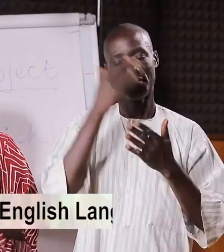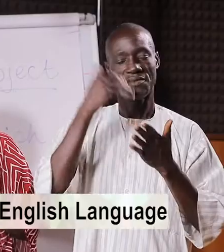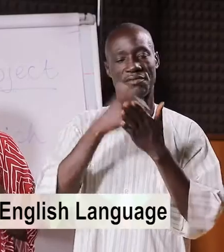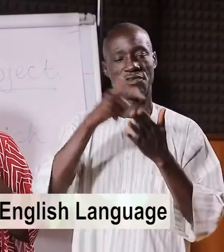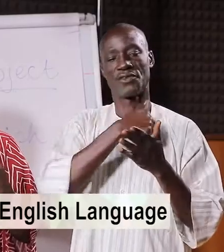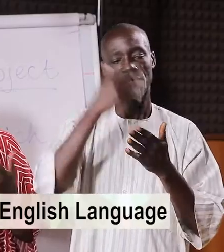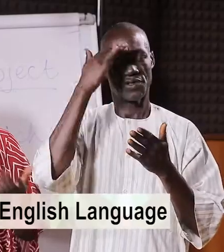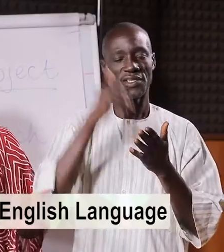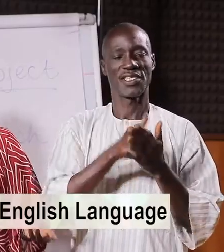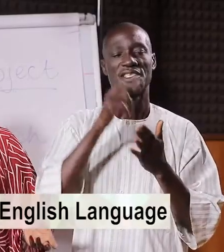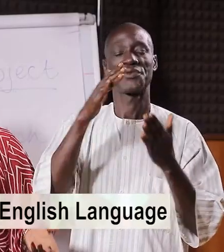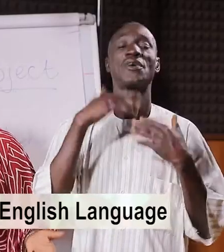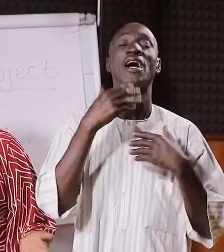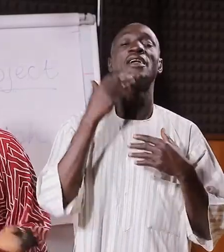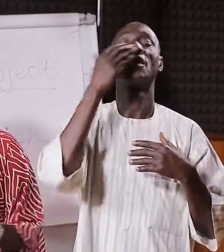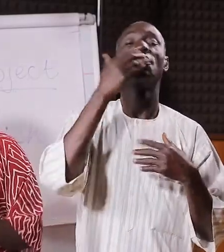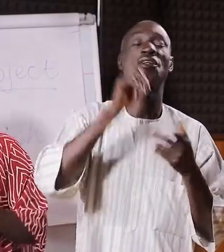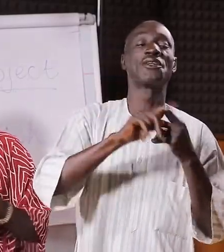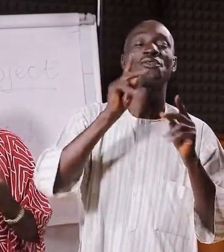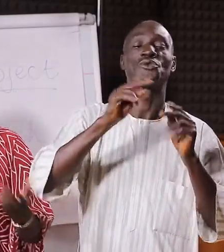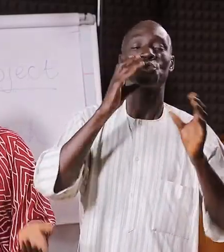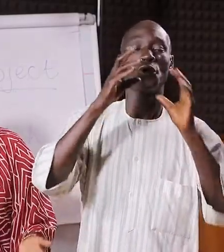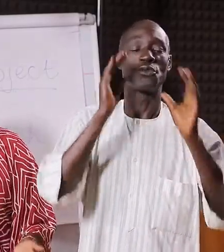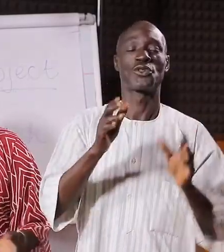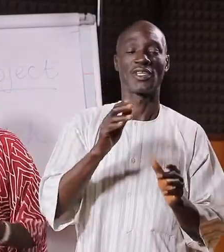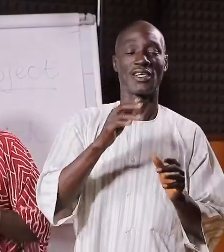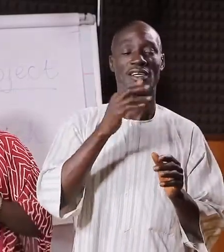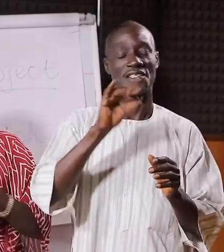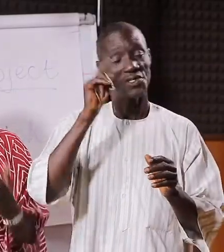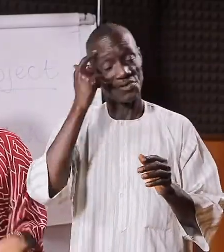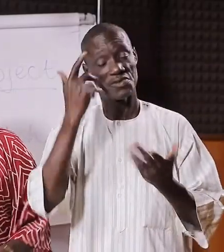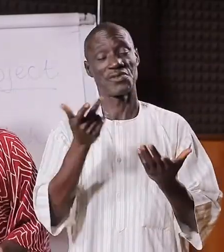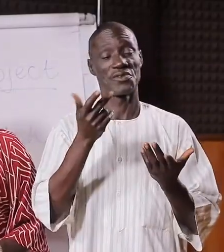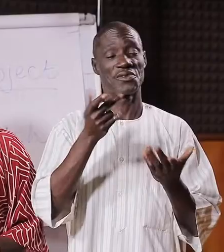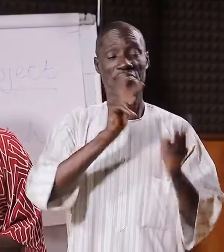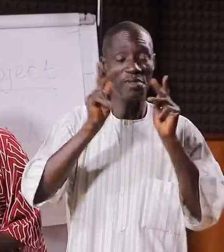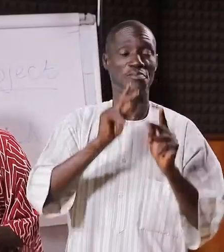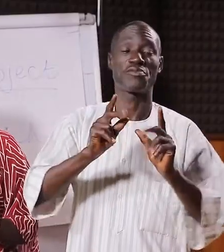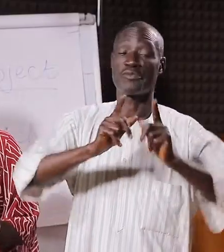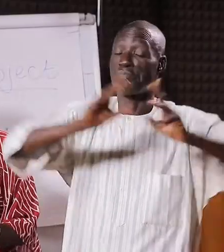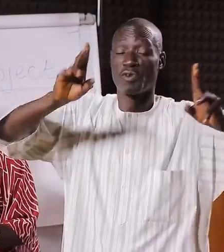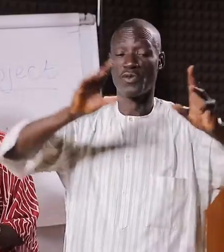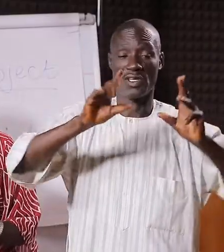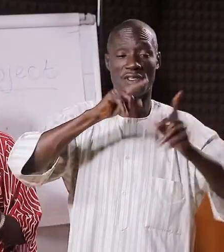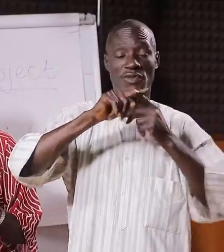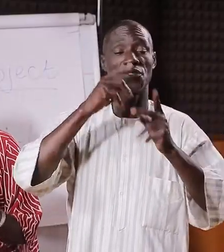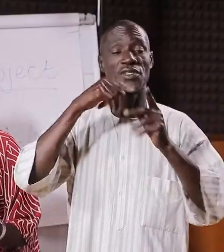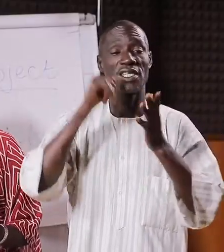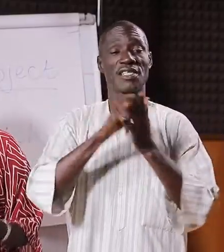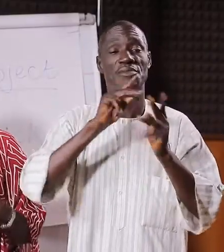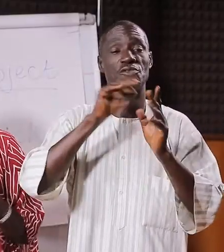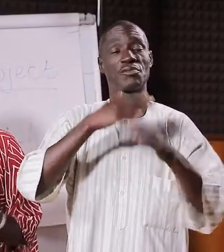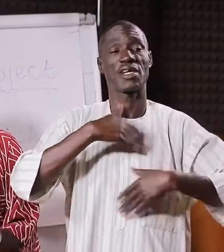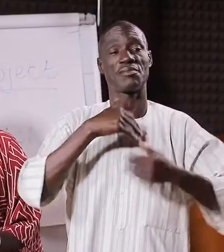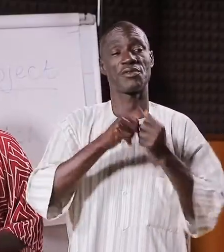are already addressing commissioners, you are addressing directors, you are addressing people. And when you say it, people will be